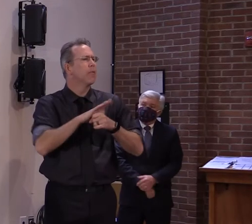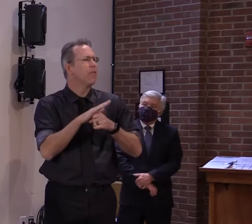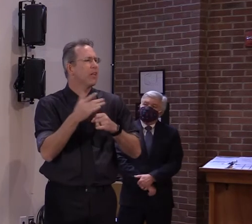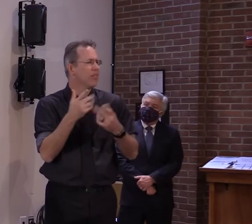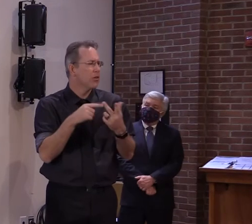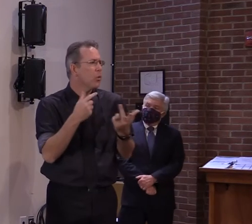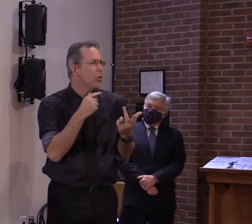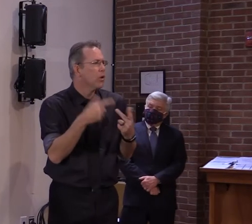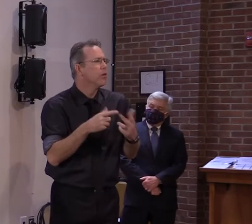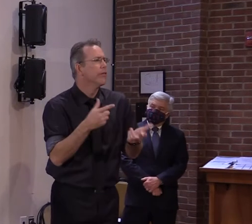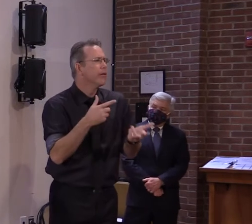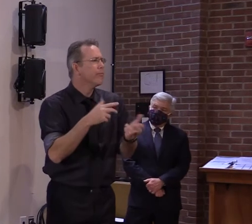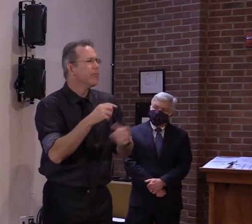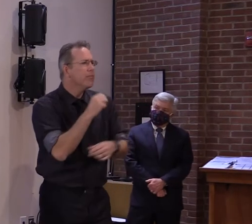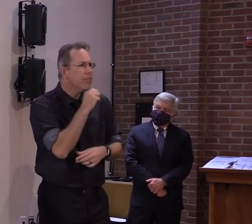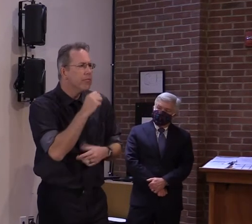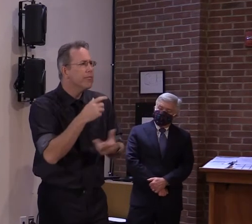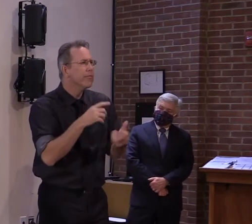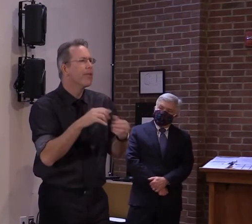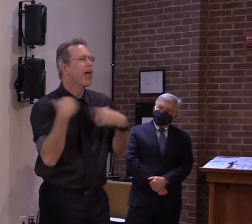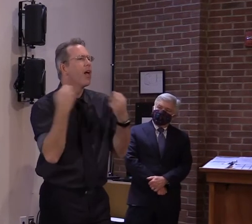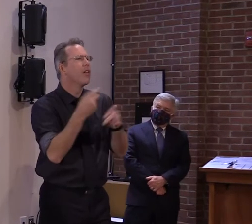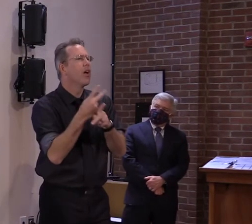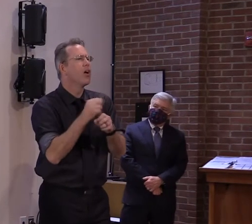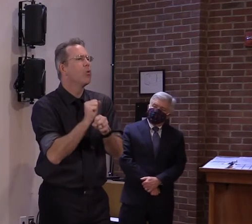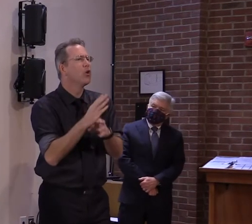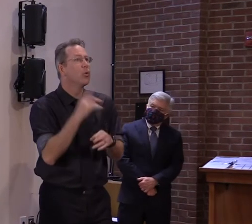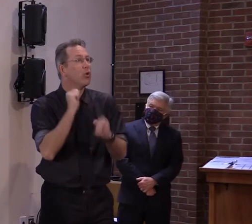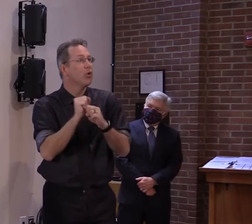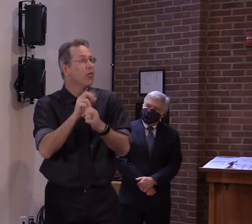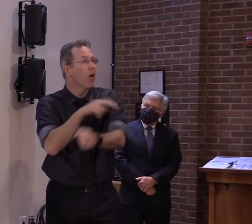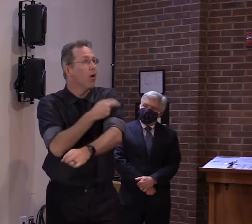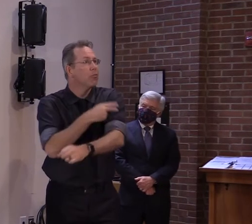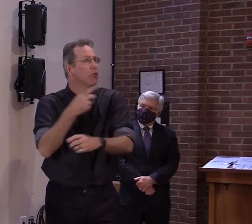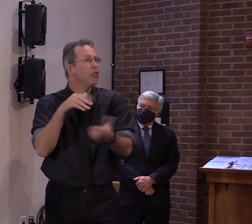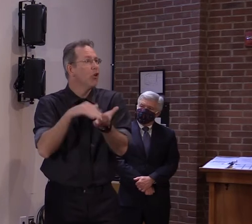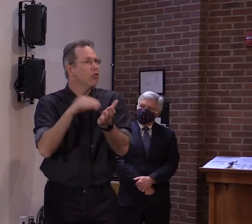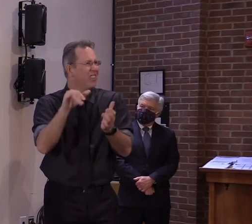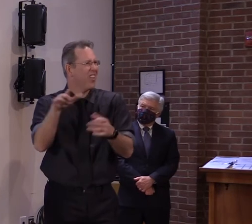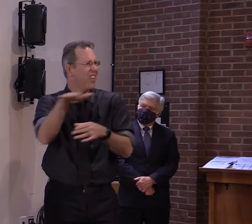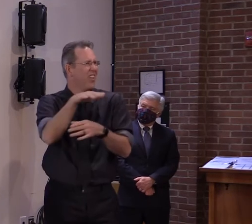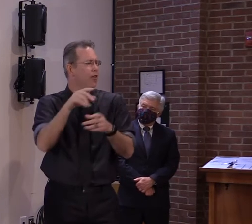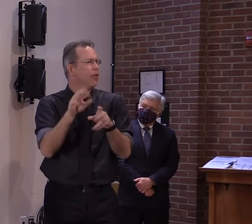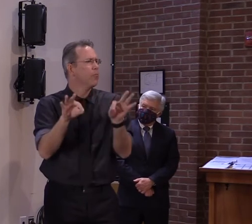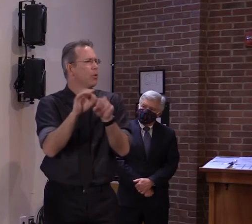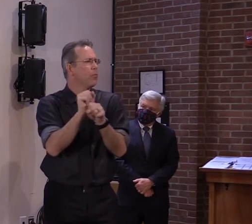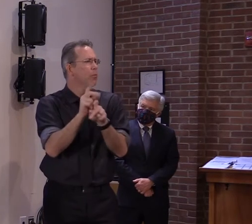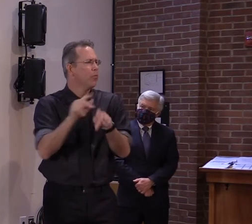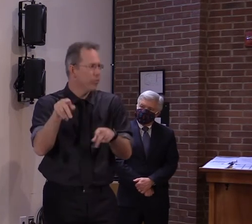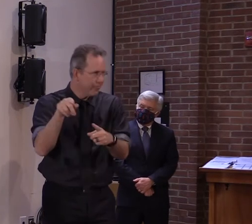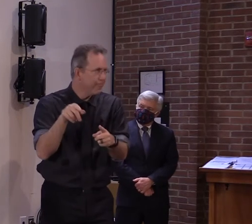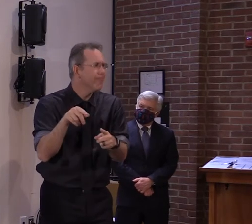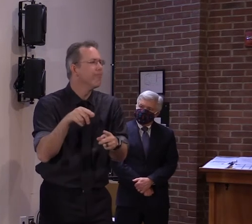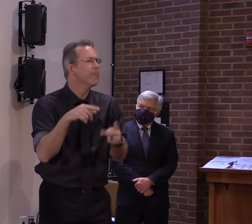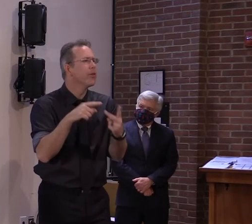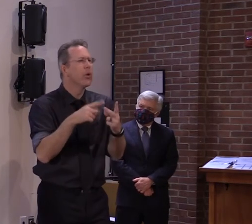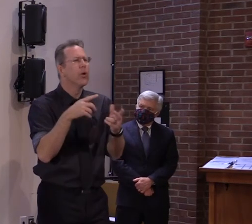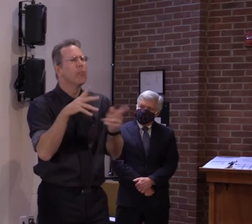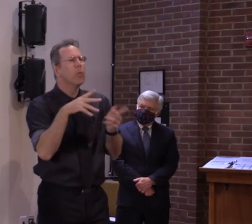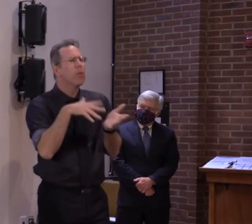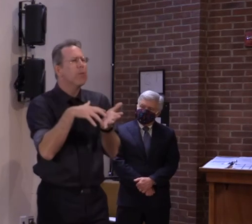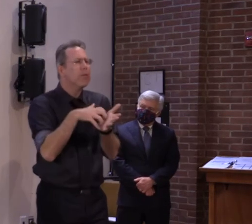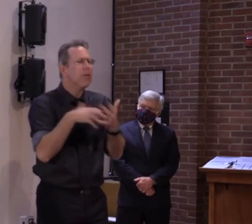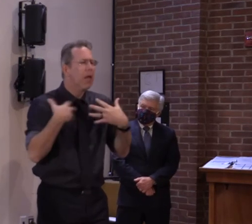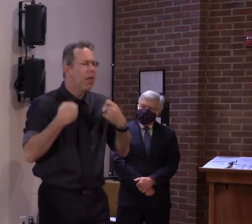high-risk vulnerable members of our Vermont population who generally will be exceeding age 65 and will